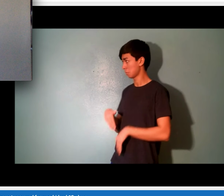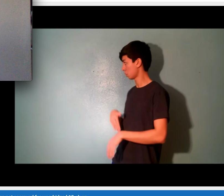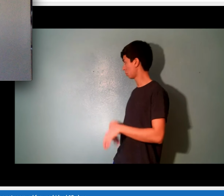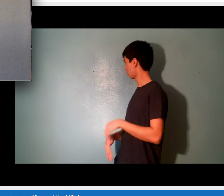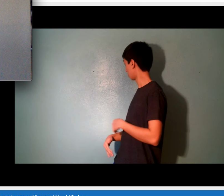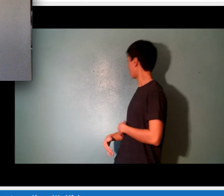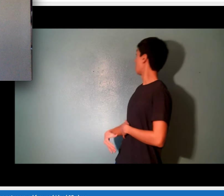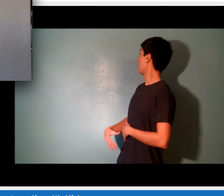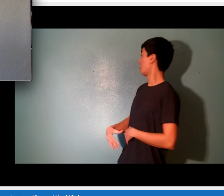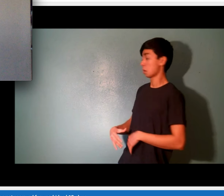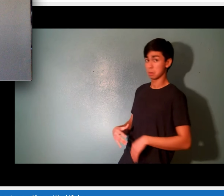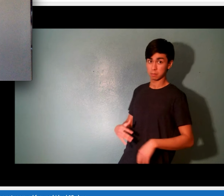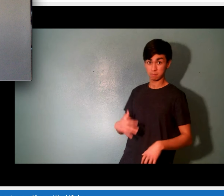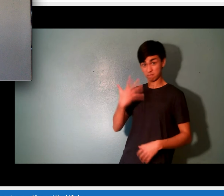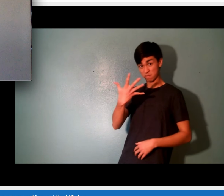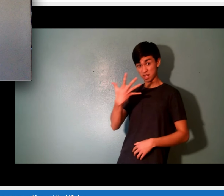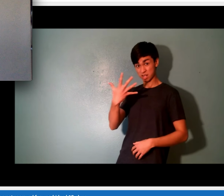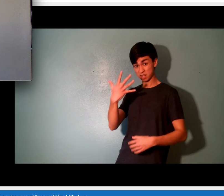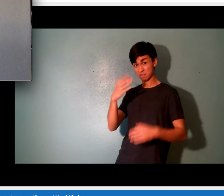Backs up.